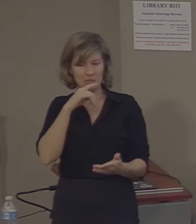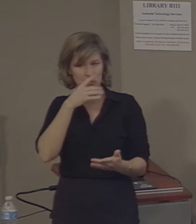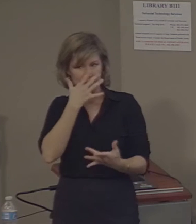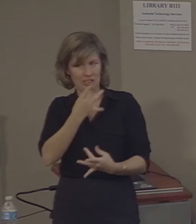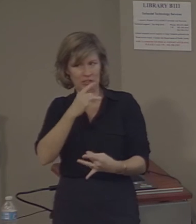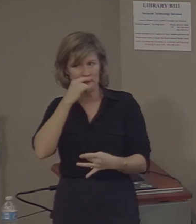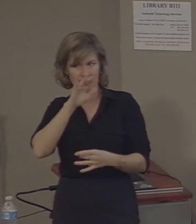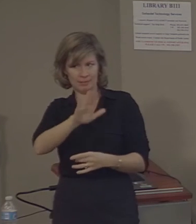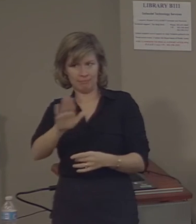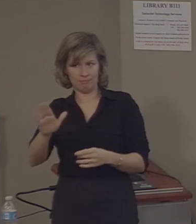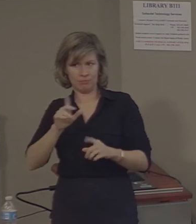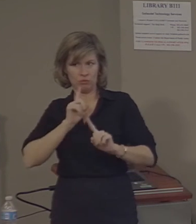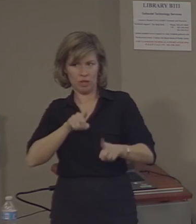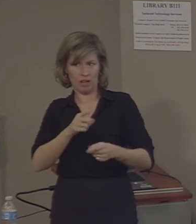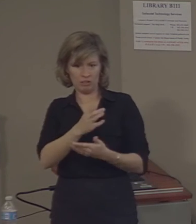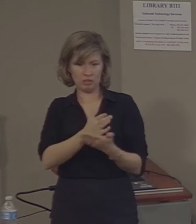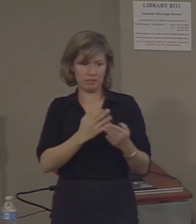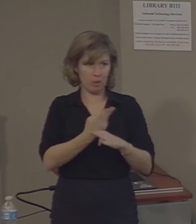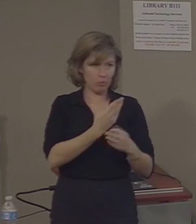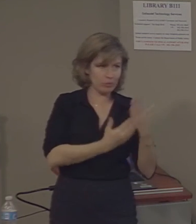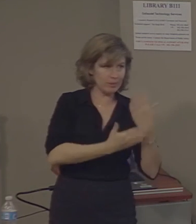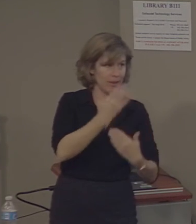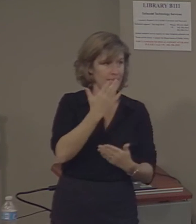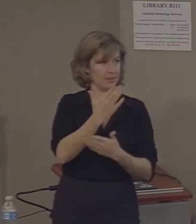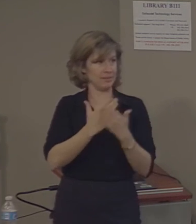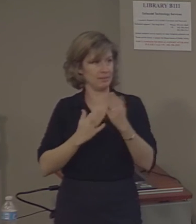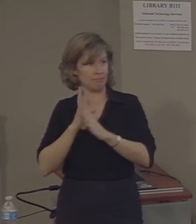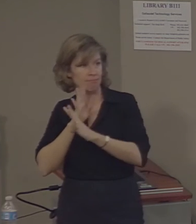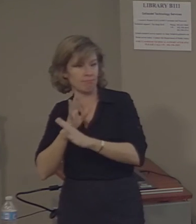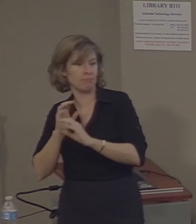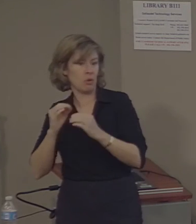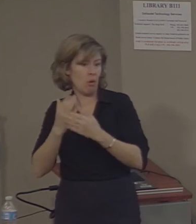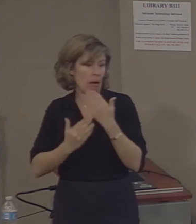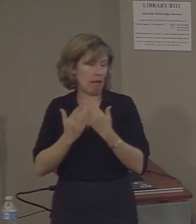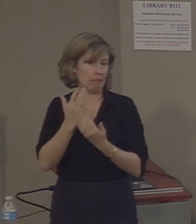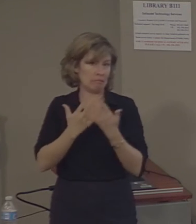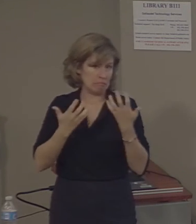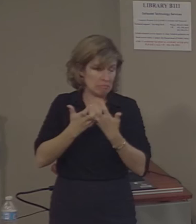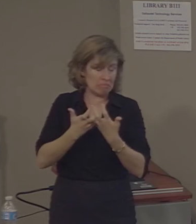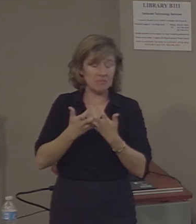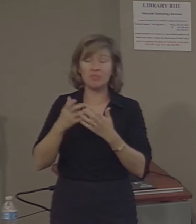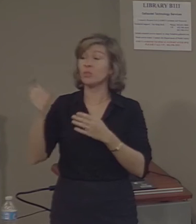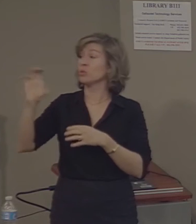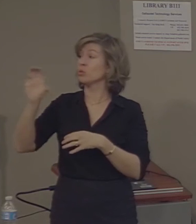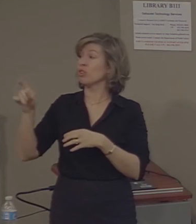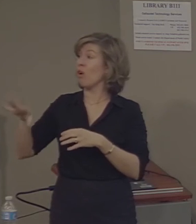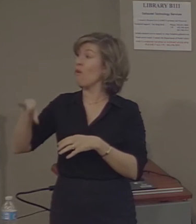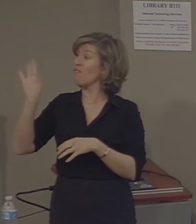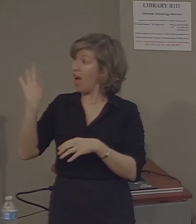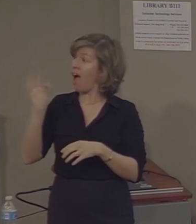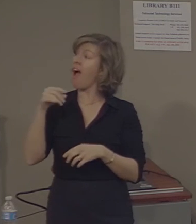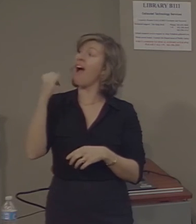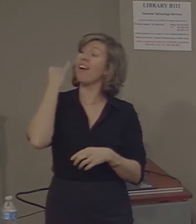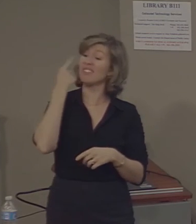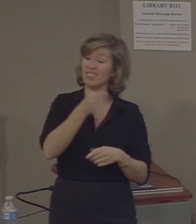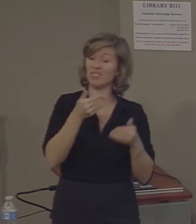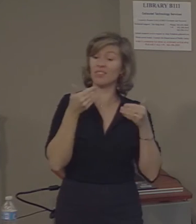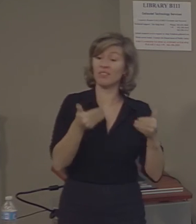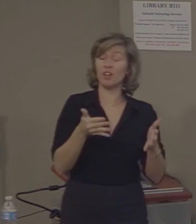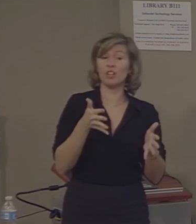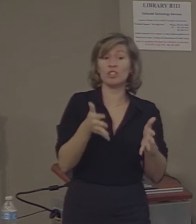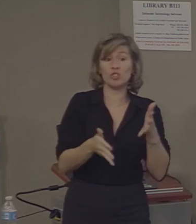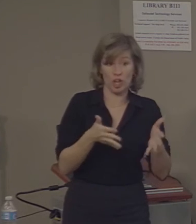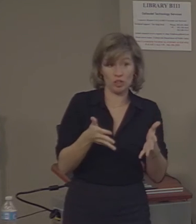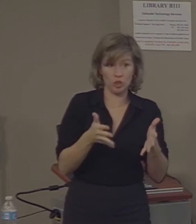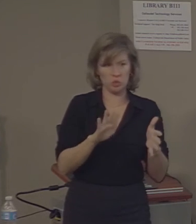And what the Chicago folks had found in one study is that people who gesture do better. In this